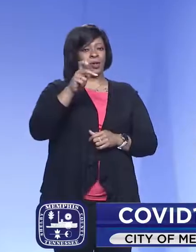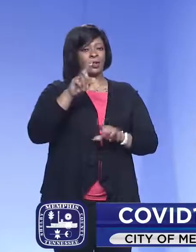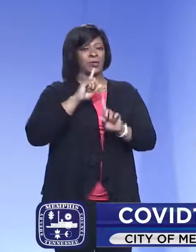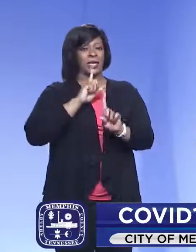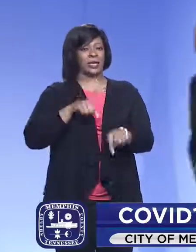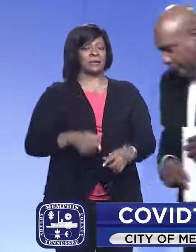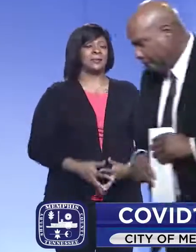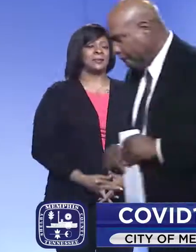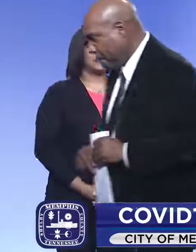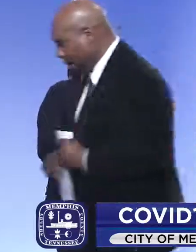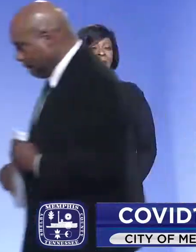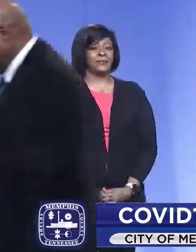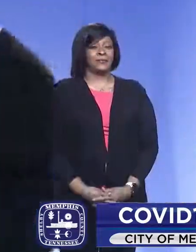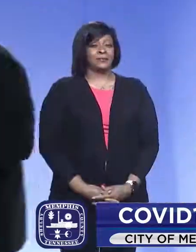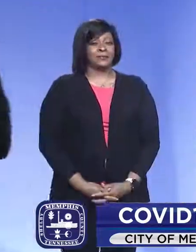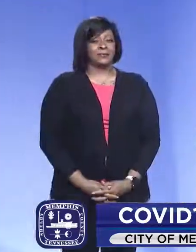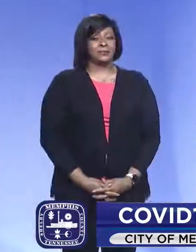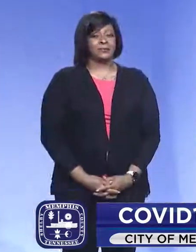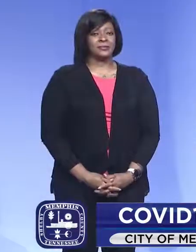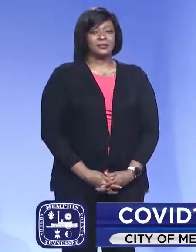this.